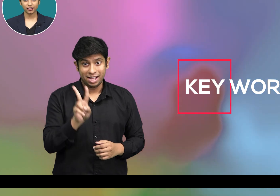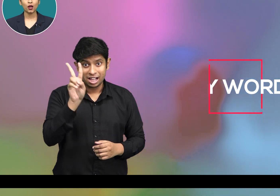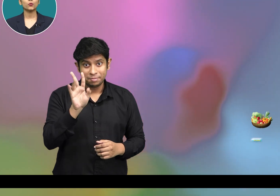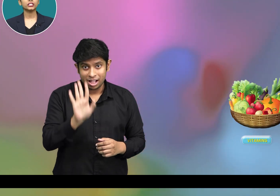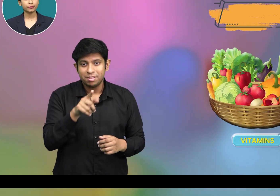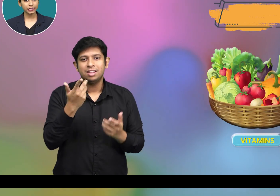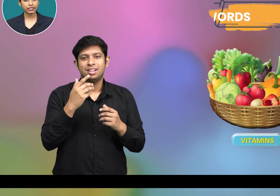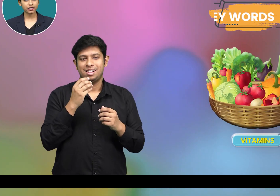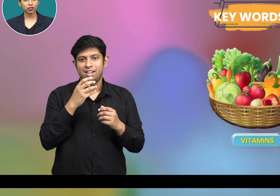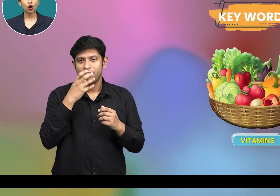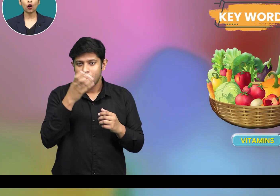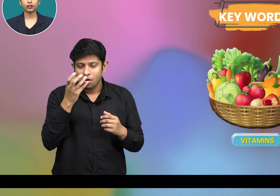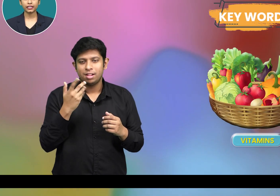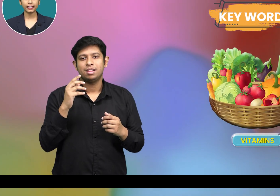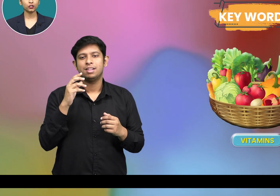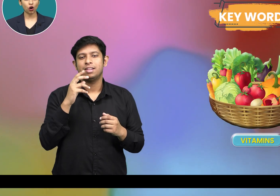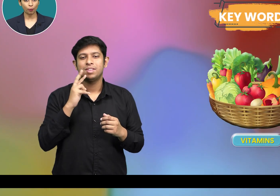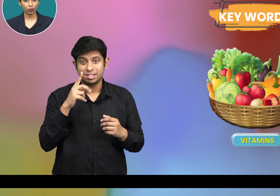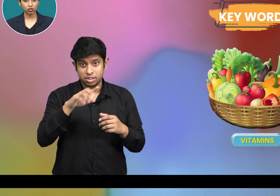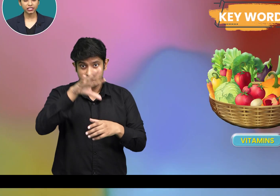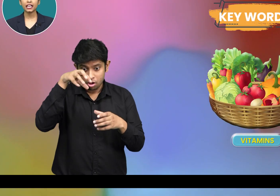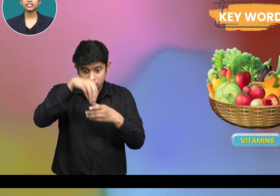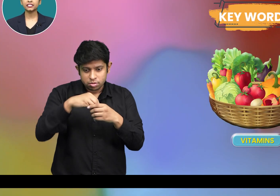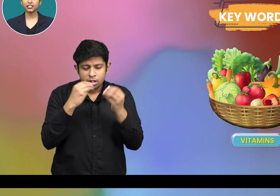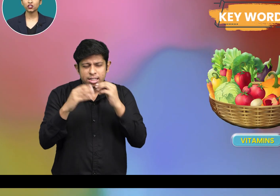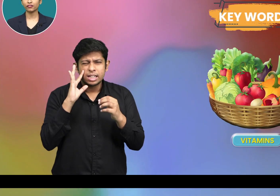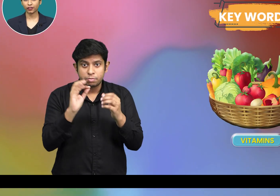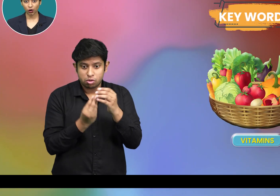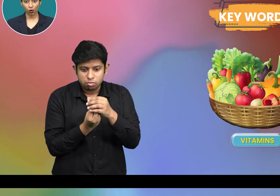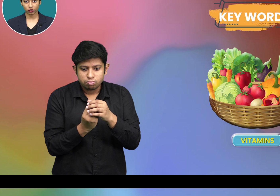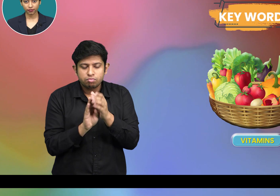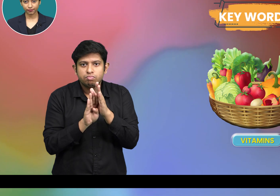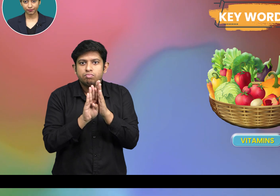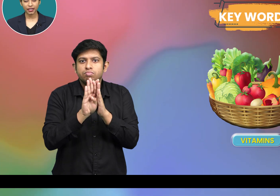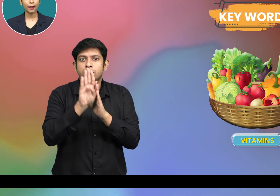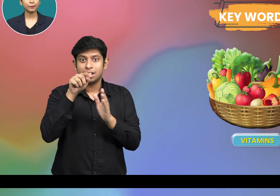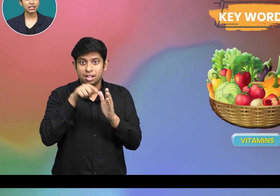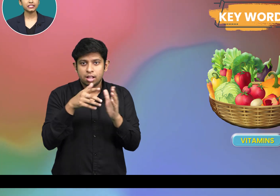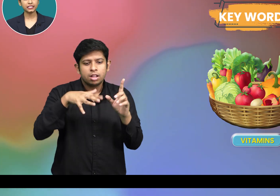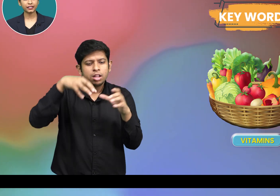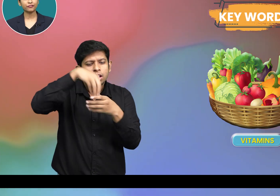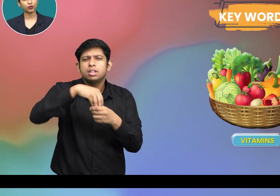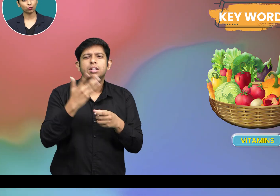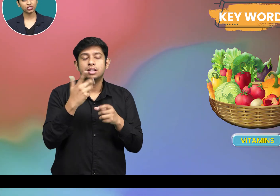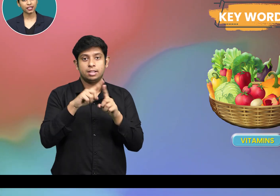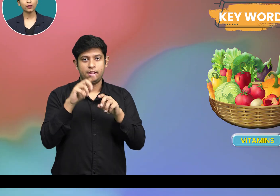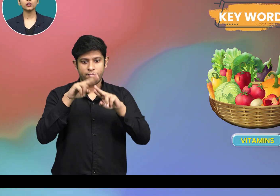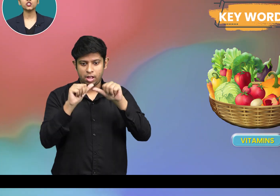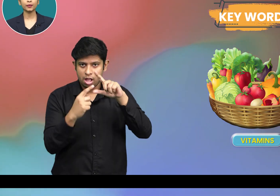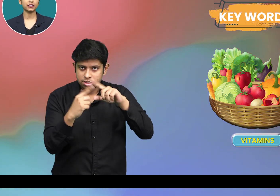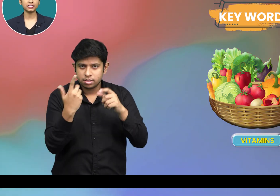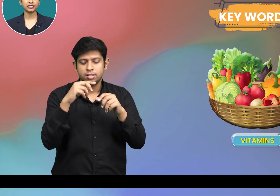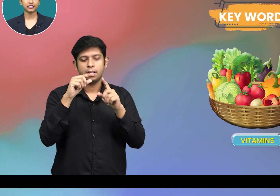Keywords: vitamins, organic compounds essential for growth, present in fruits